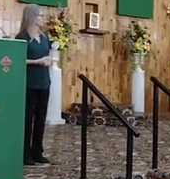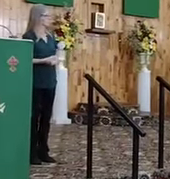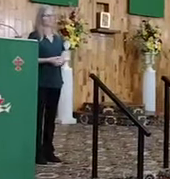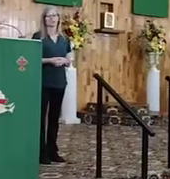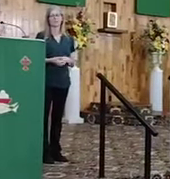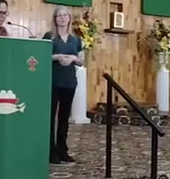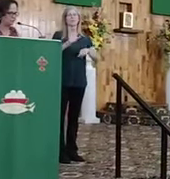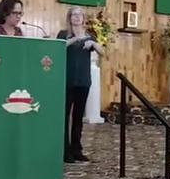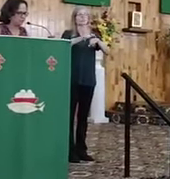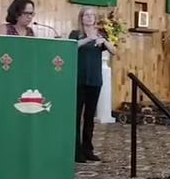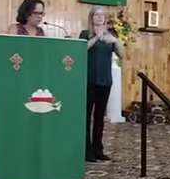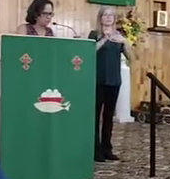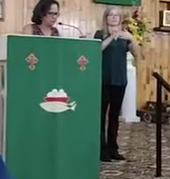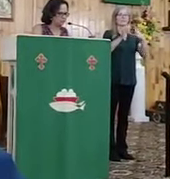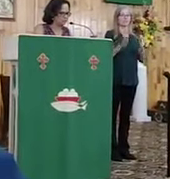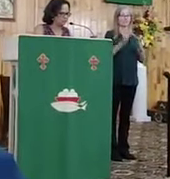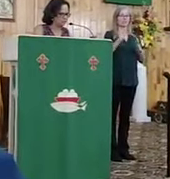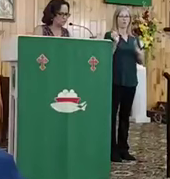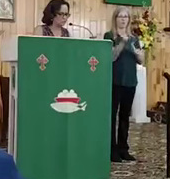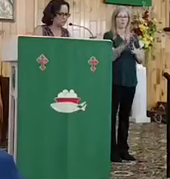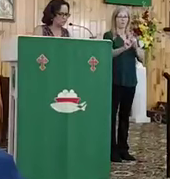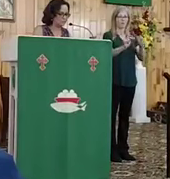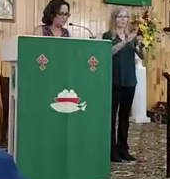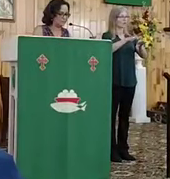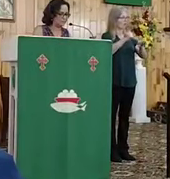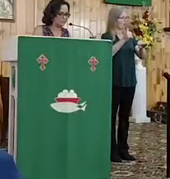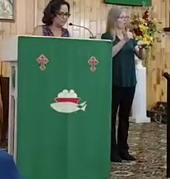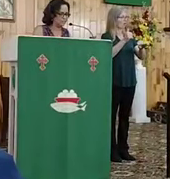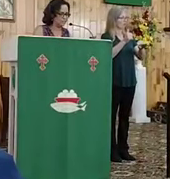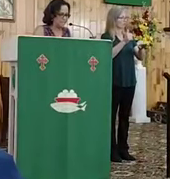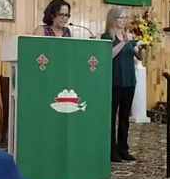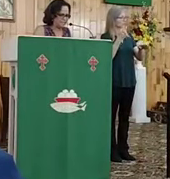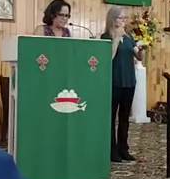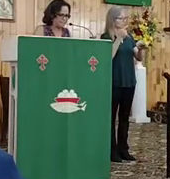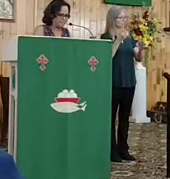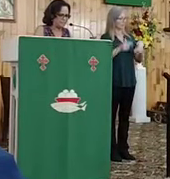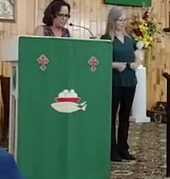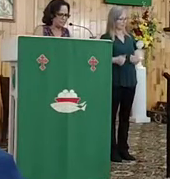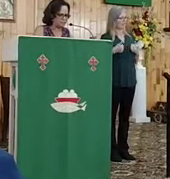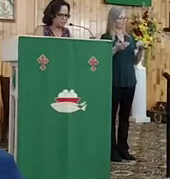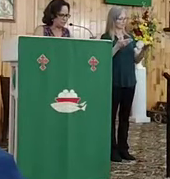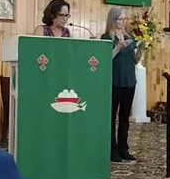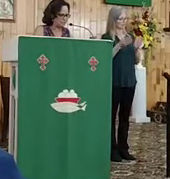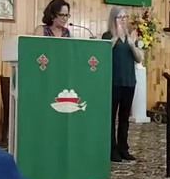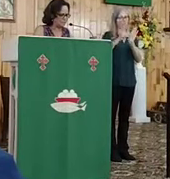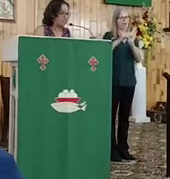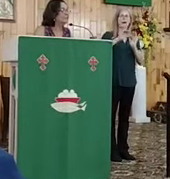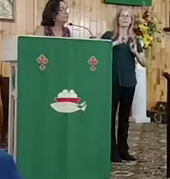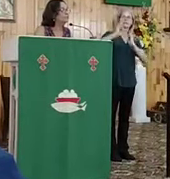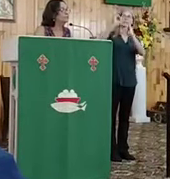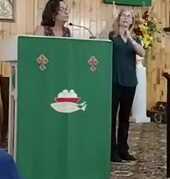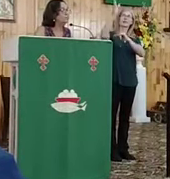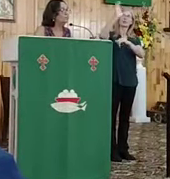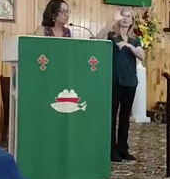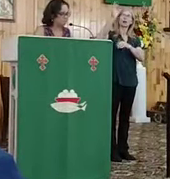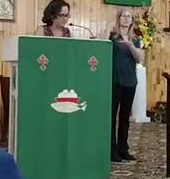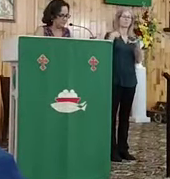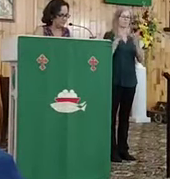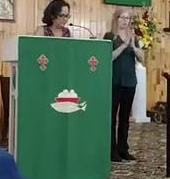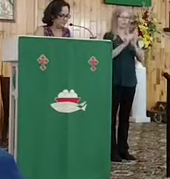For church leaders and all who are called to lives of service in imitation of Christ, let us pray to the